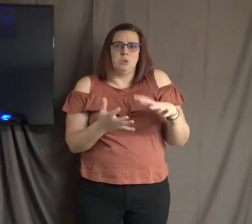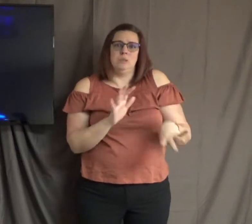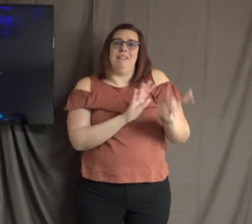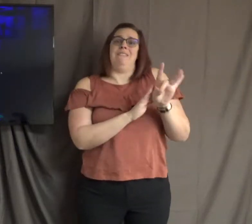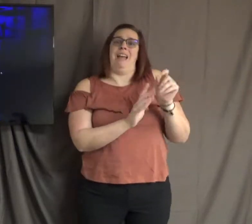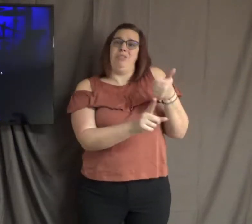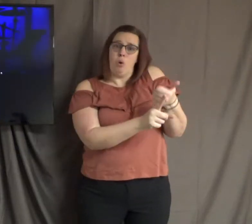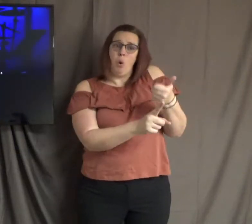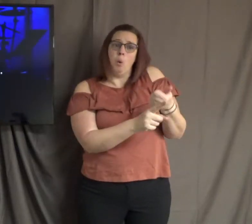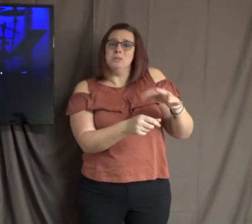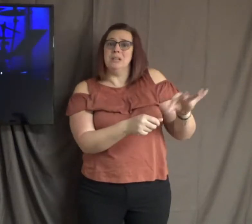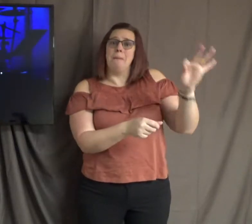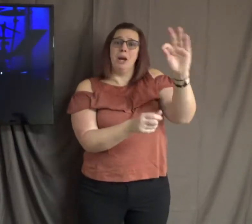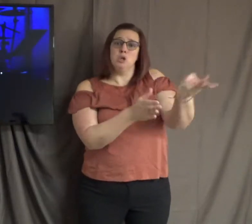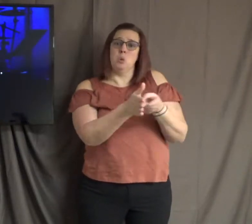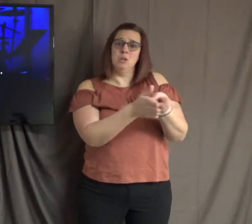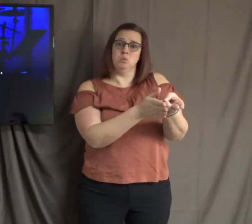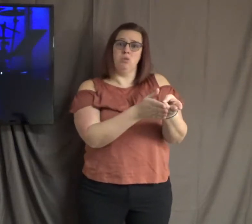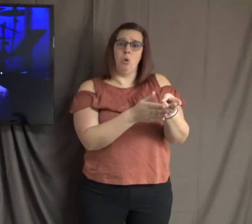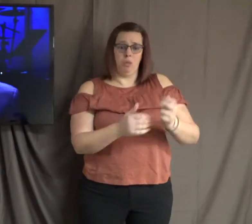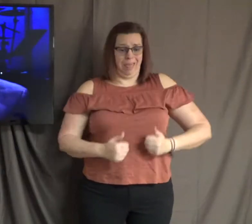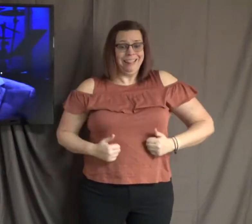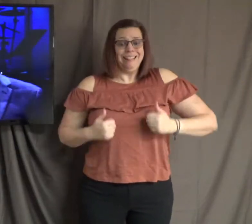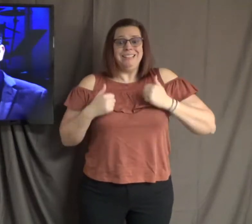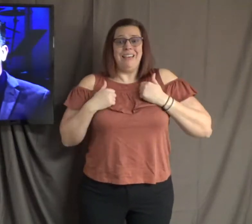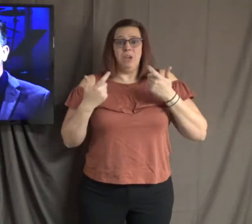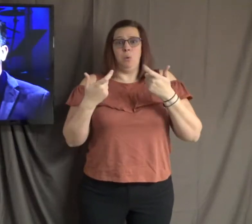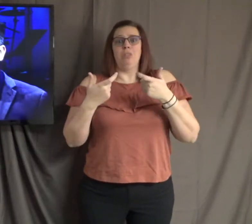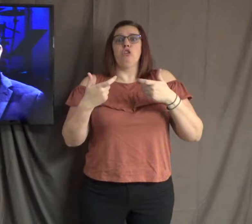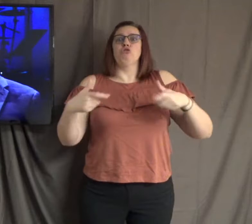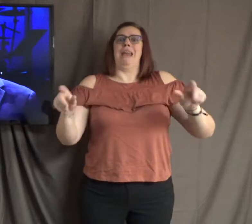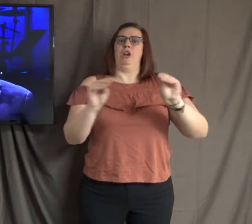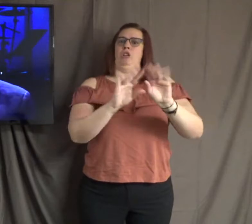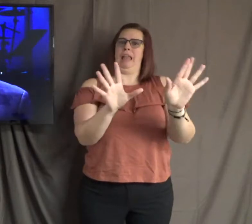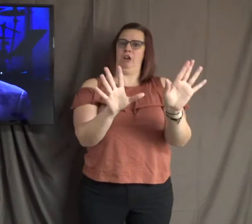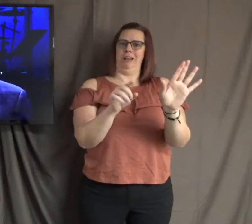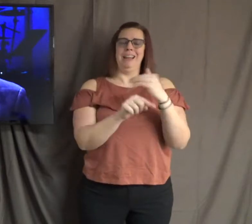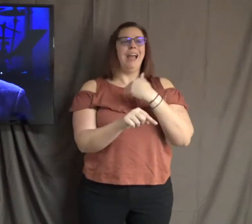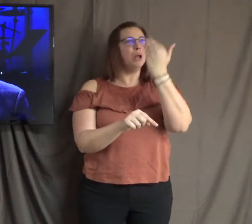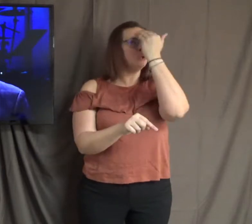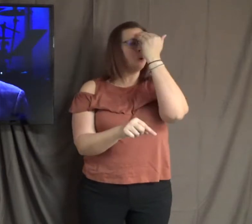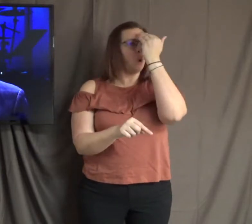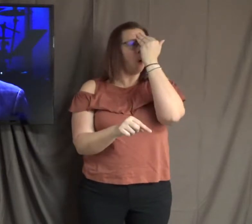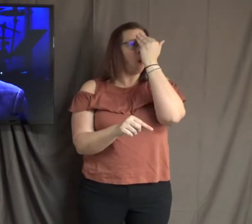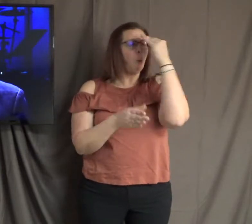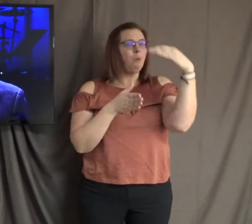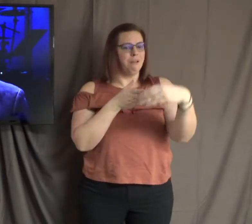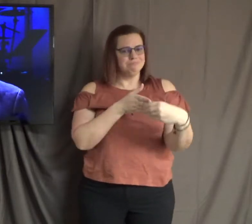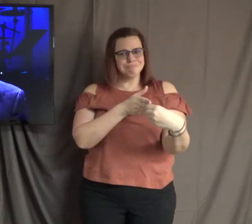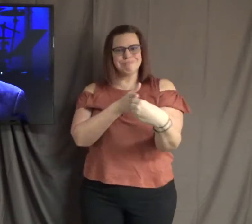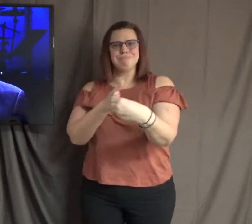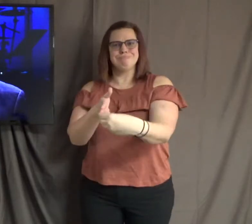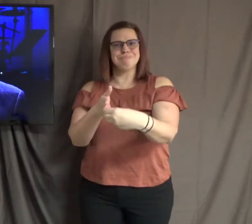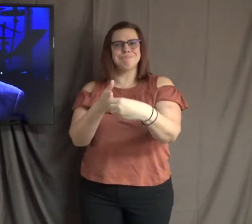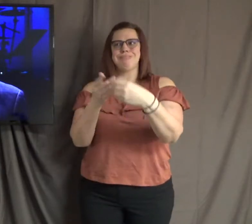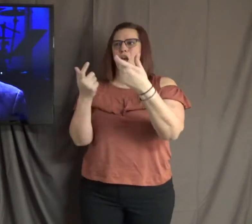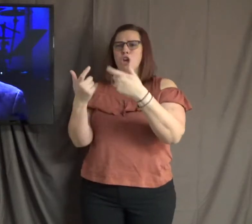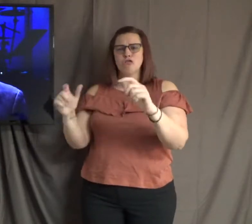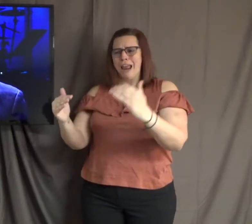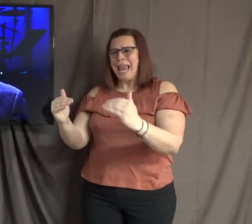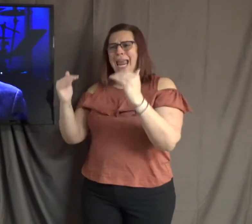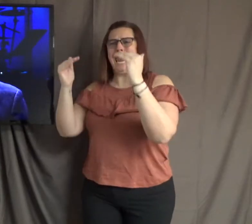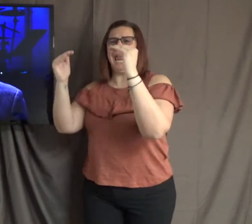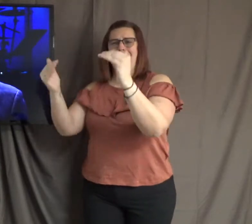own spiritual truth, to live it with greater clarity that I know leads to greater joy and a greater experience of